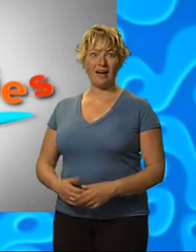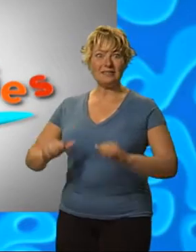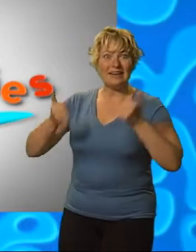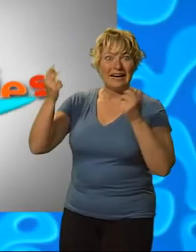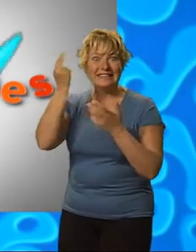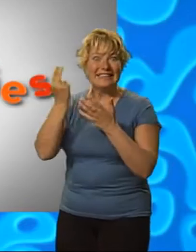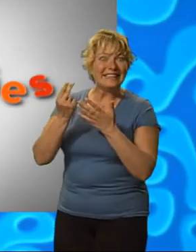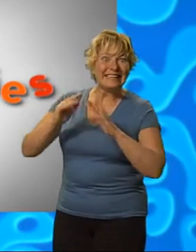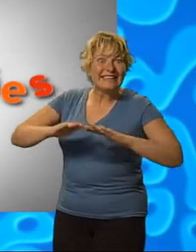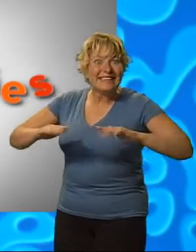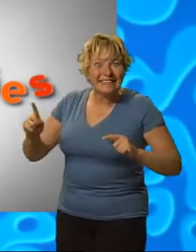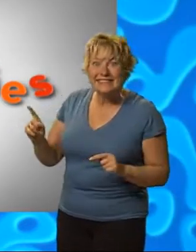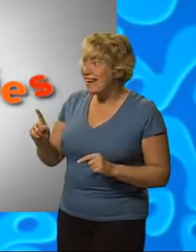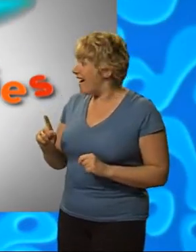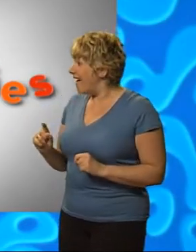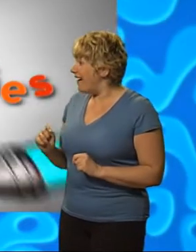SMarteenies!